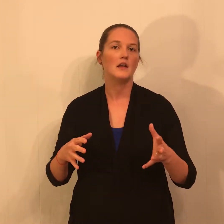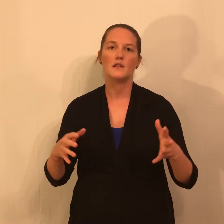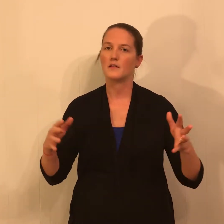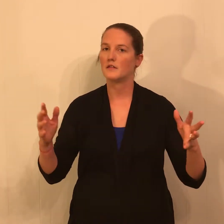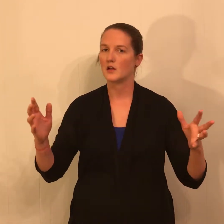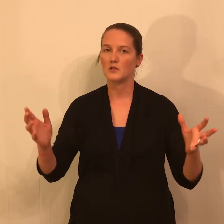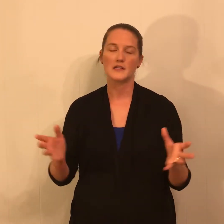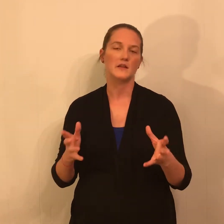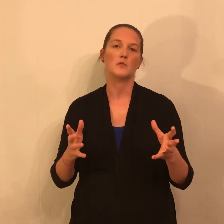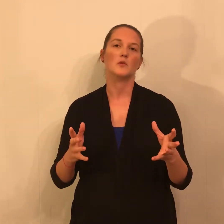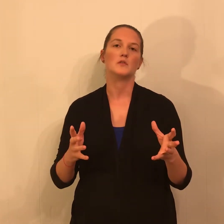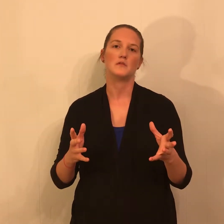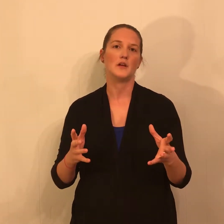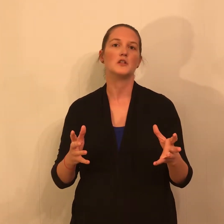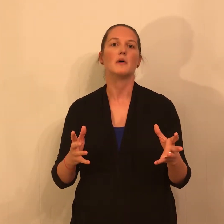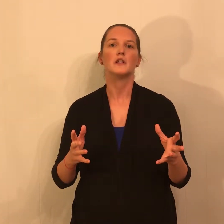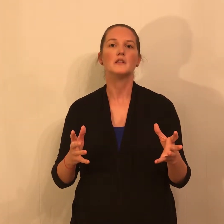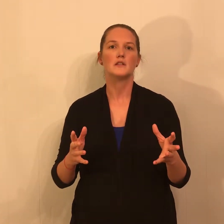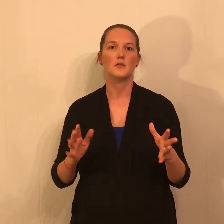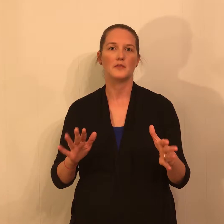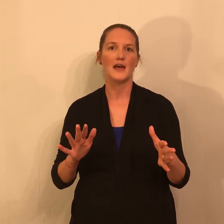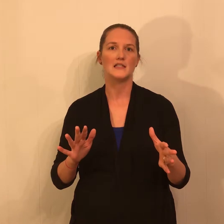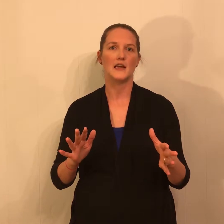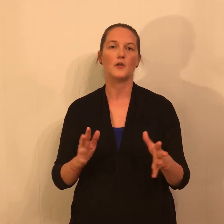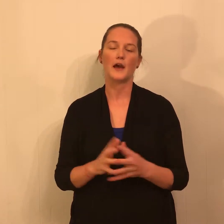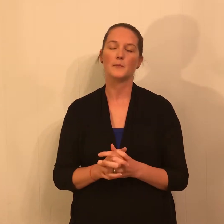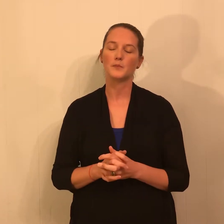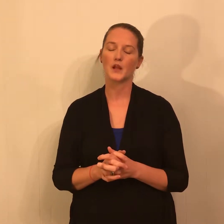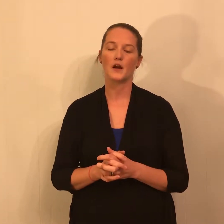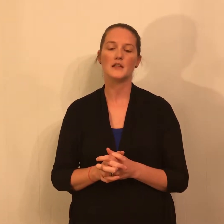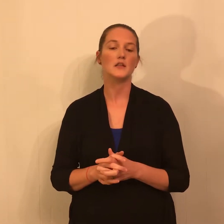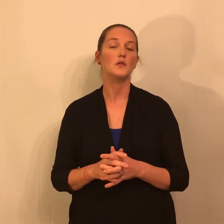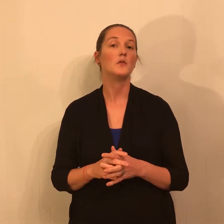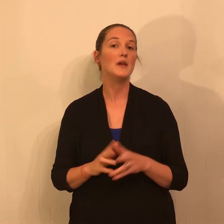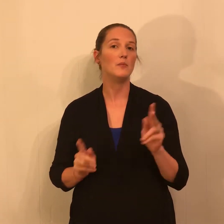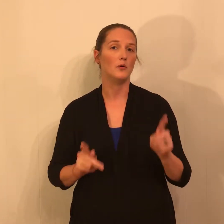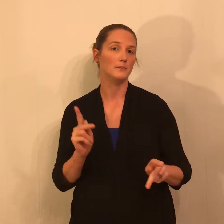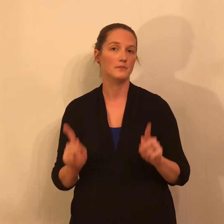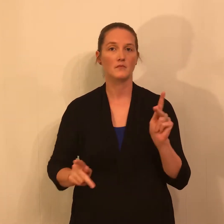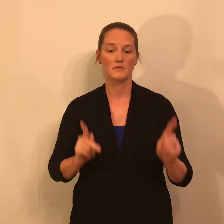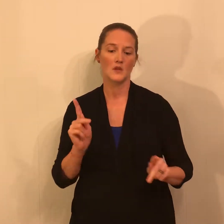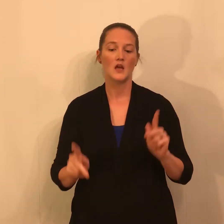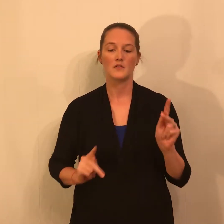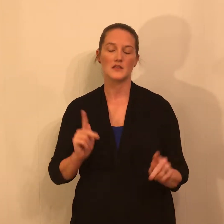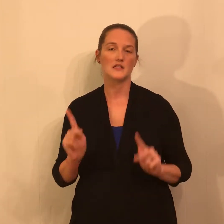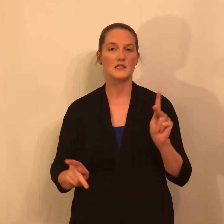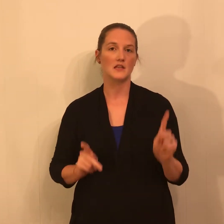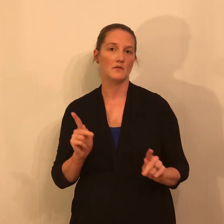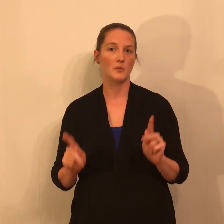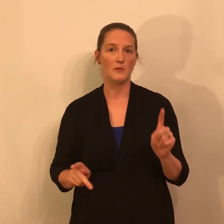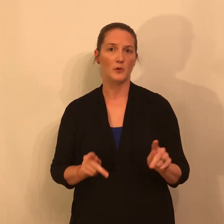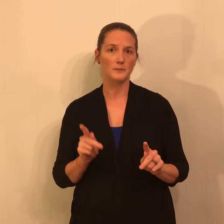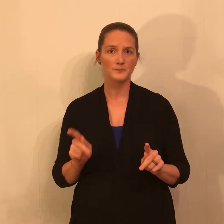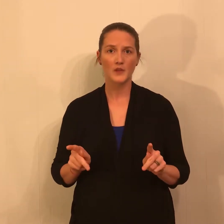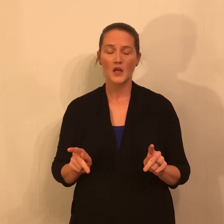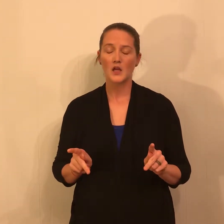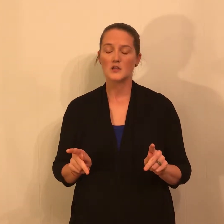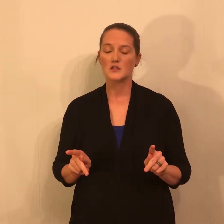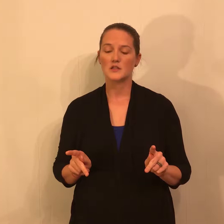is totally acceptable to finger spell it. So that is A-okay. All right, so for people, this is a sign for people.